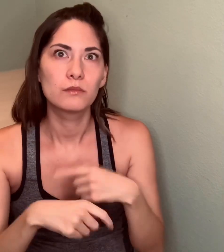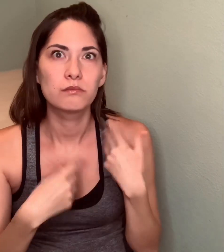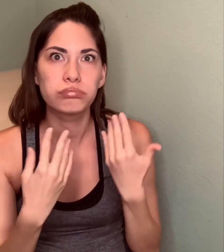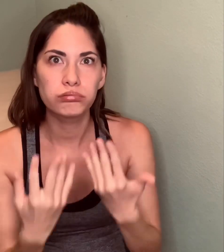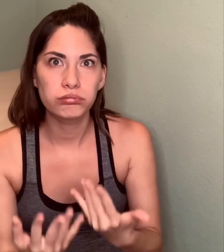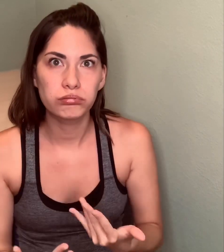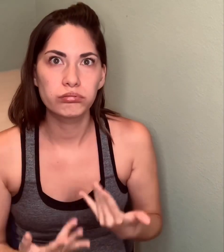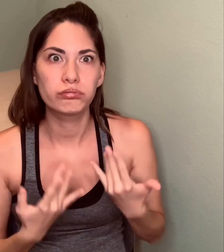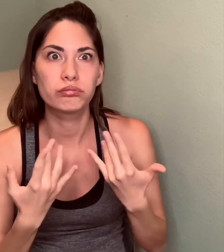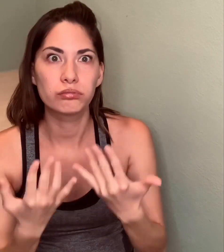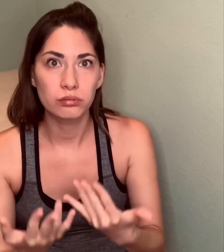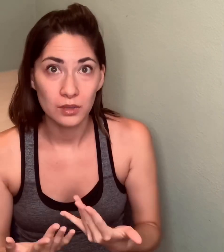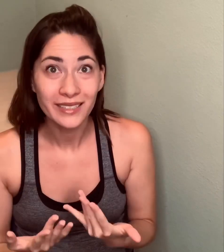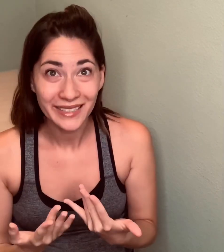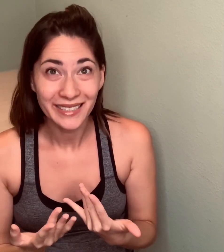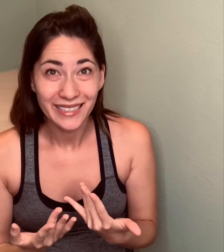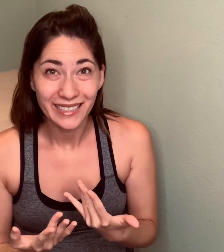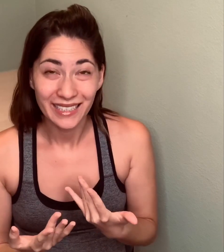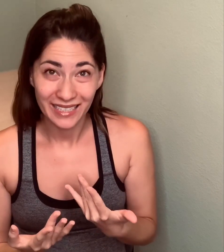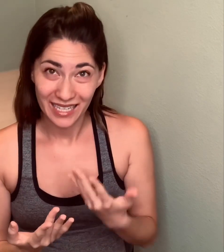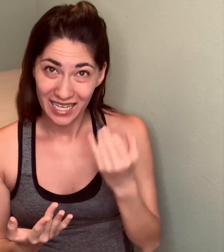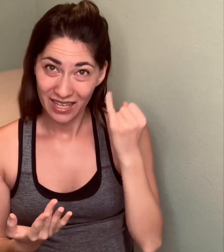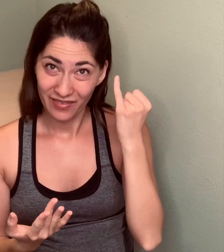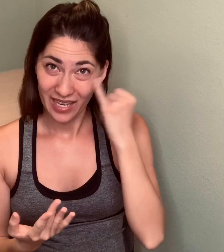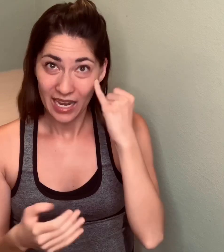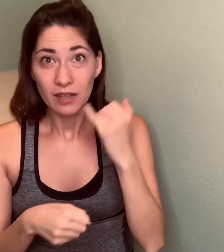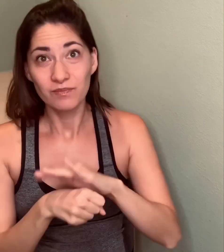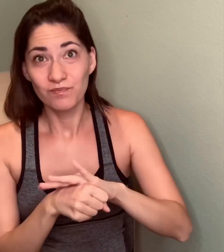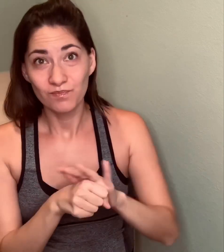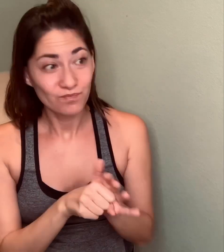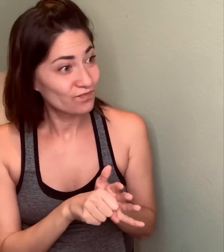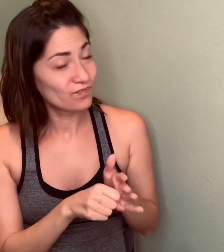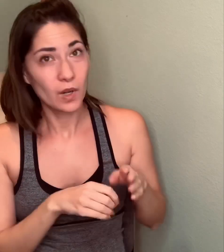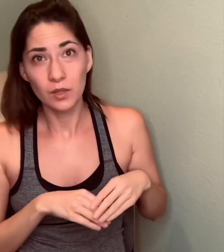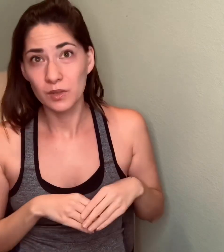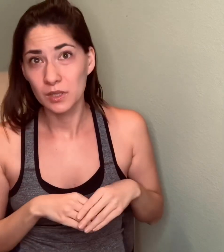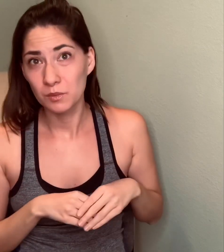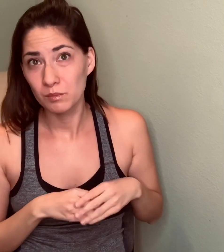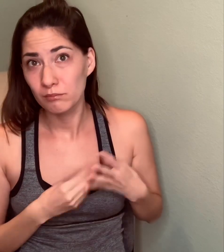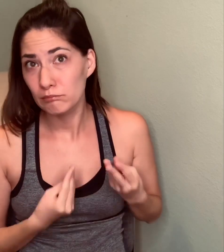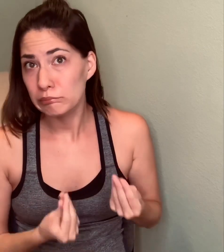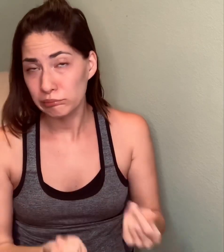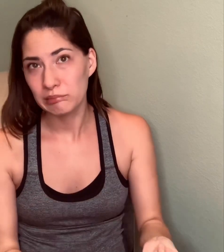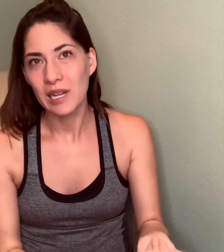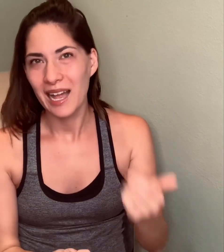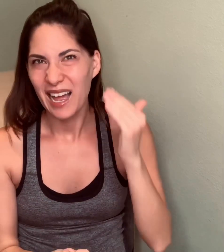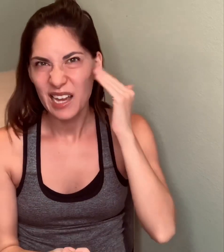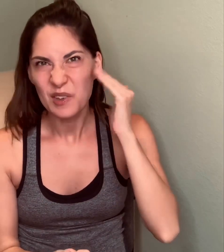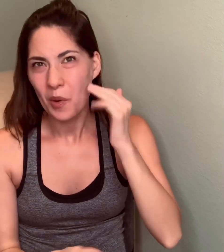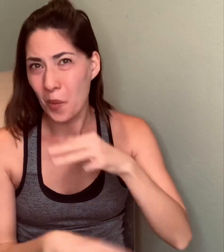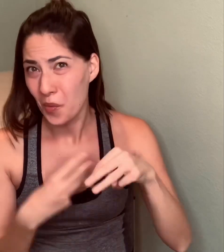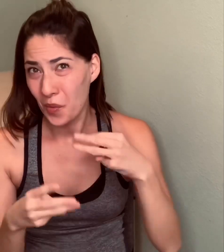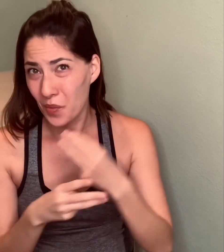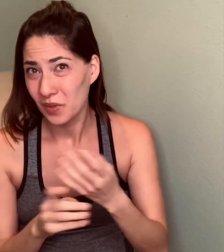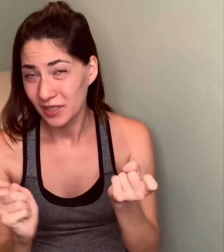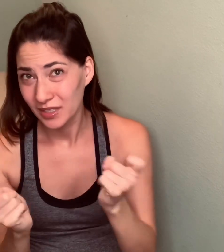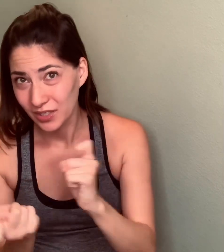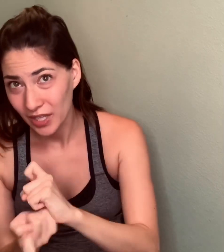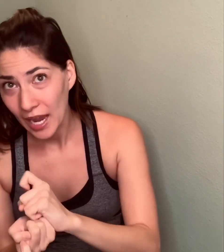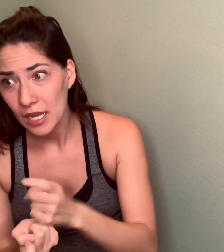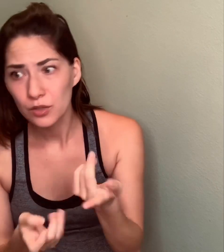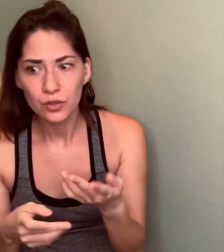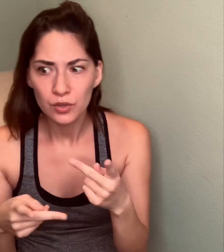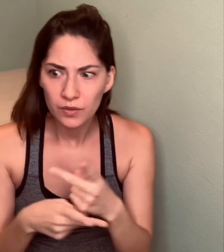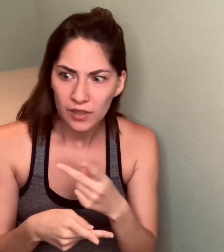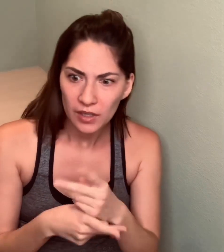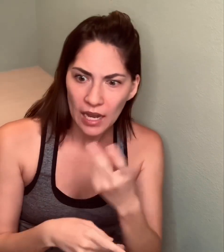I know that our world's definitely gonna change even after we get past this. And to be able to process that and go through that and figure